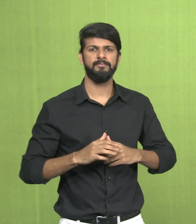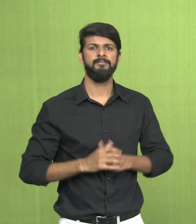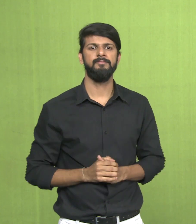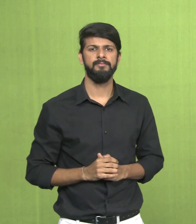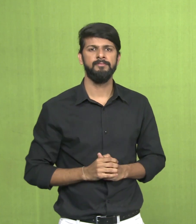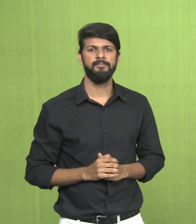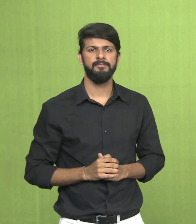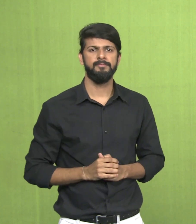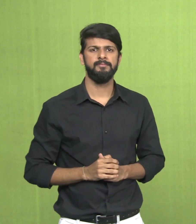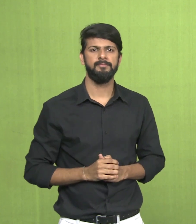sculpture.